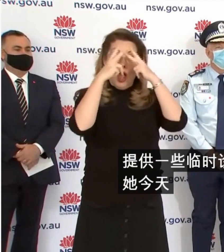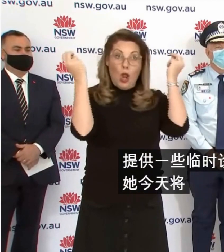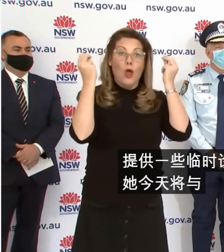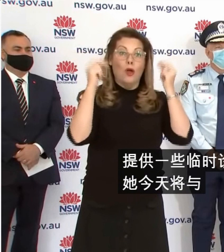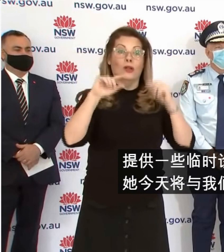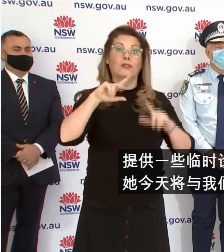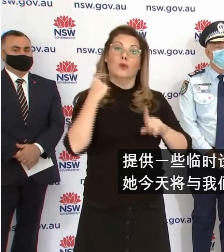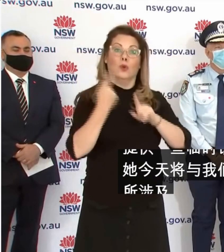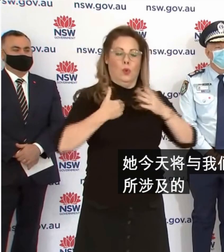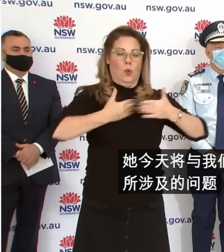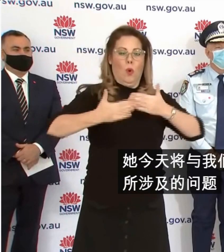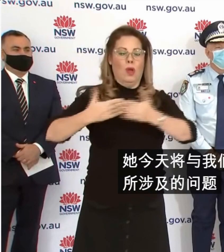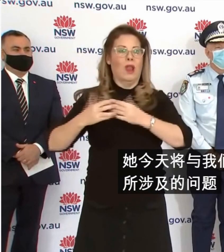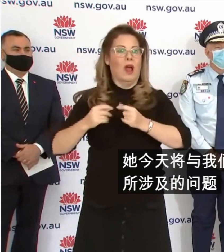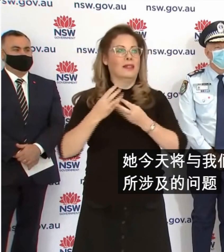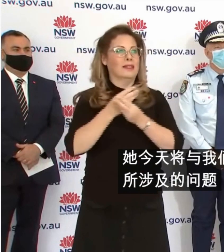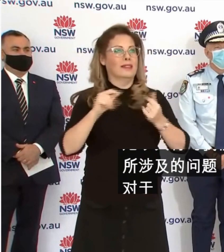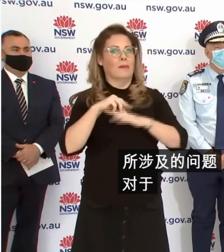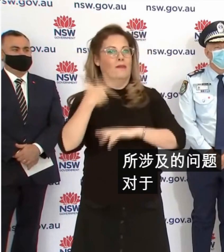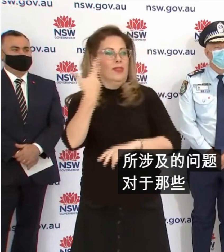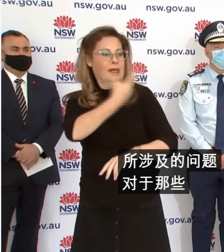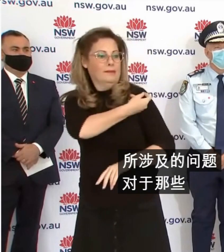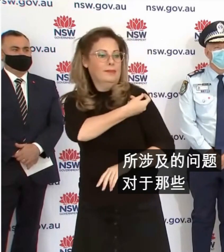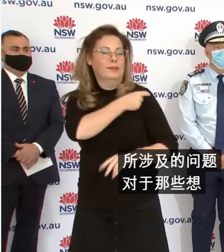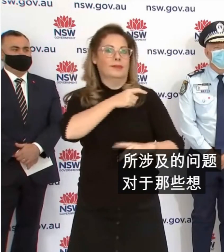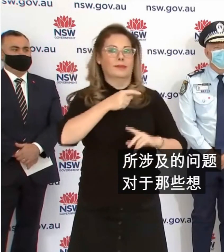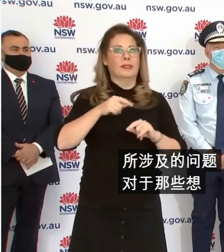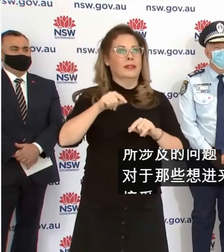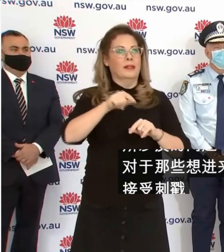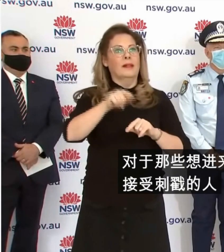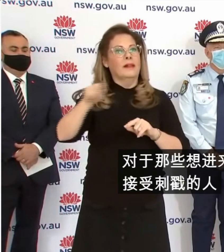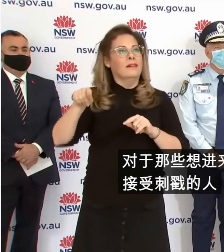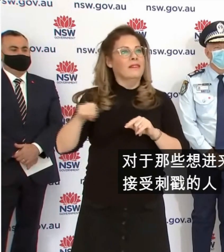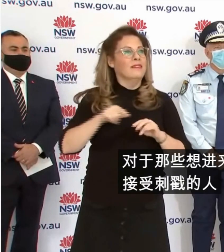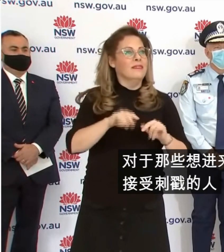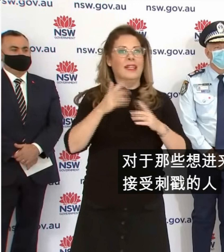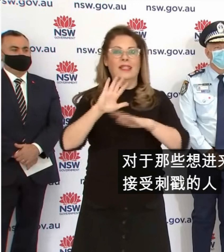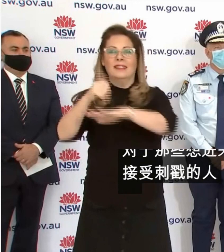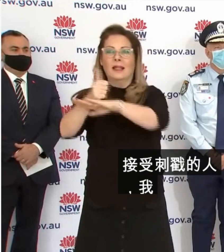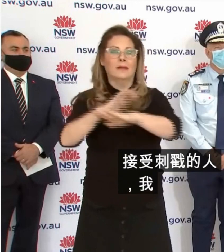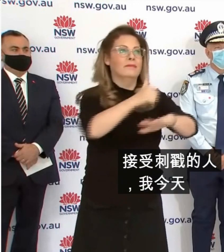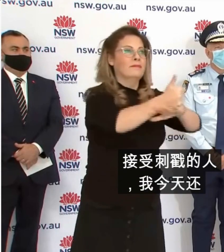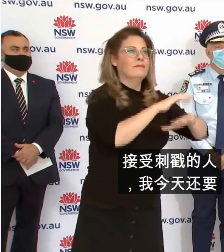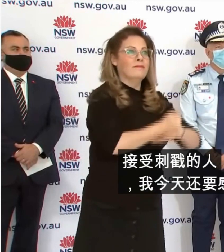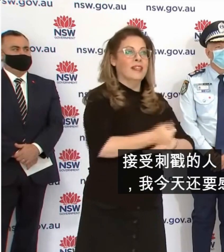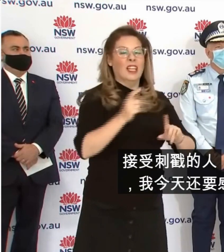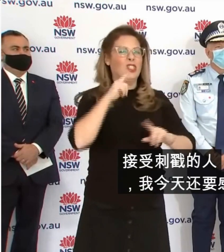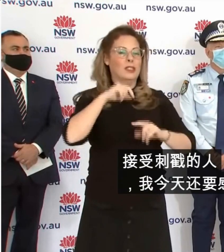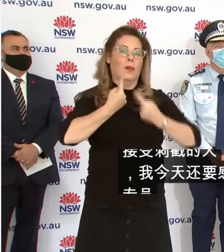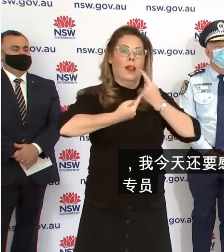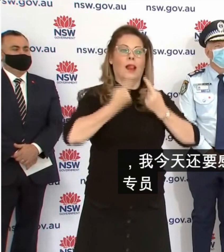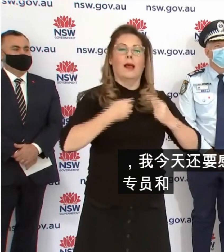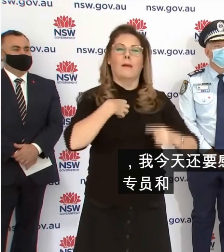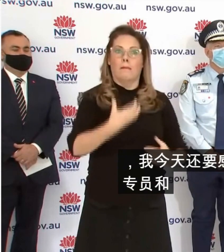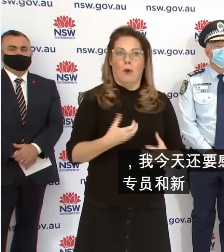and she's going to talk to us today about what's involved for those of you who want to come in and get the jab. Can I also acknowledge